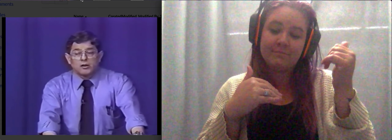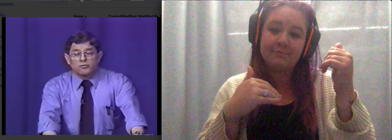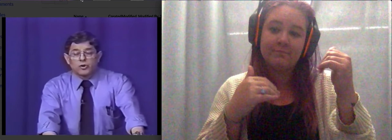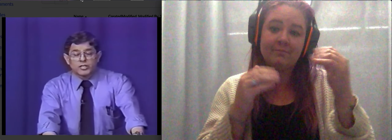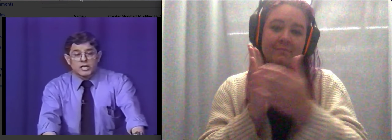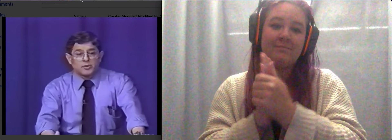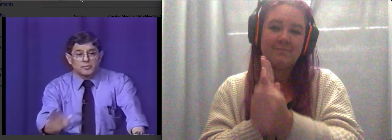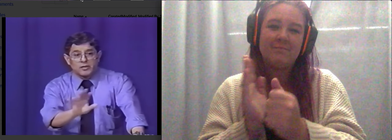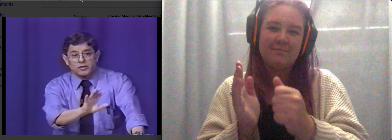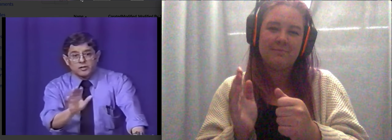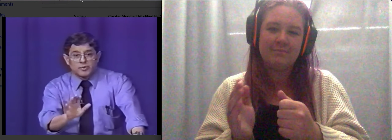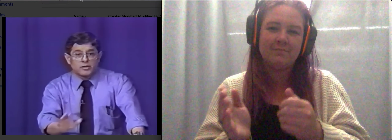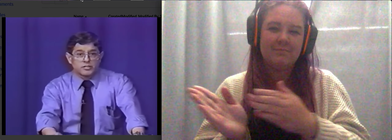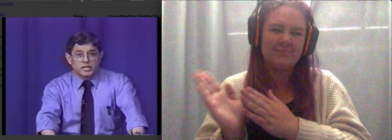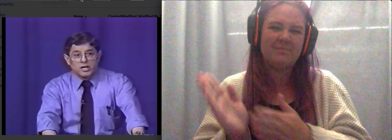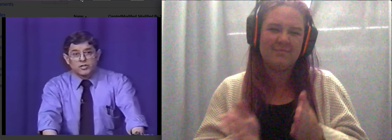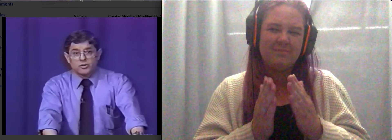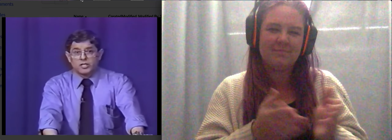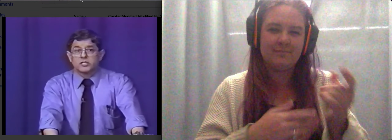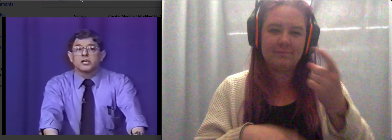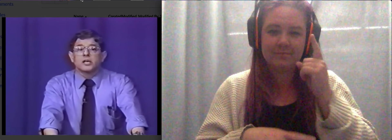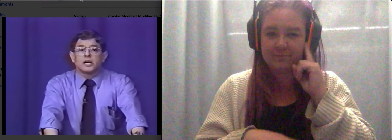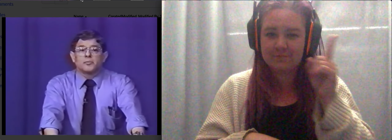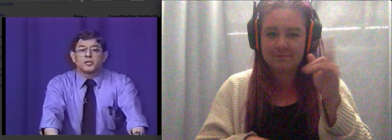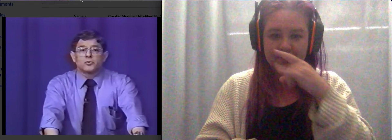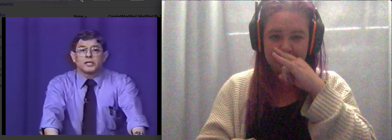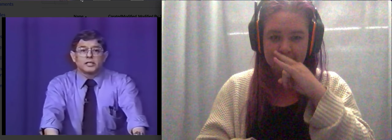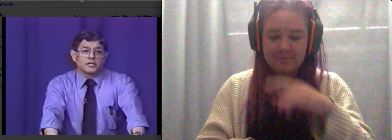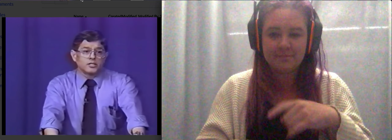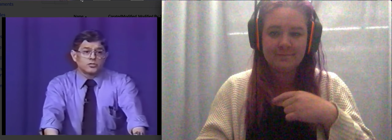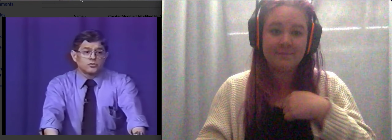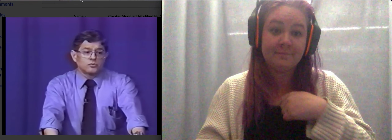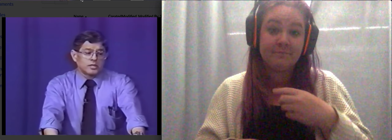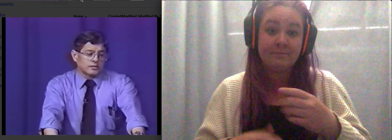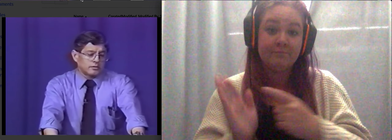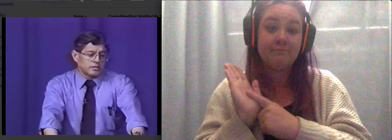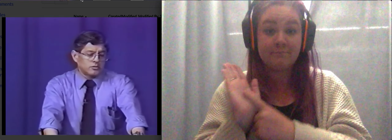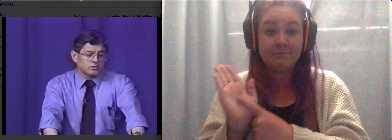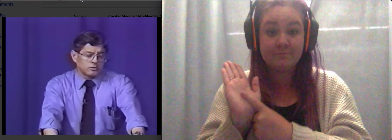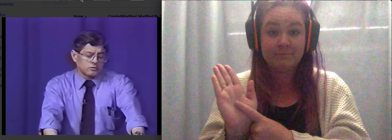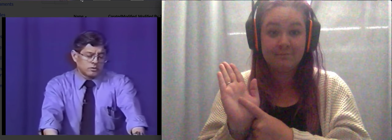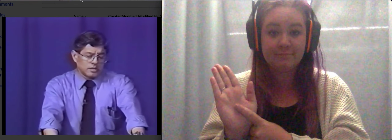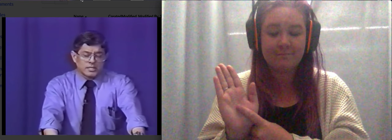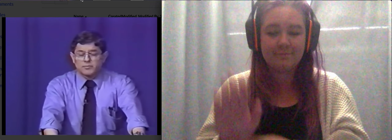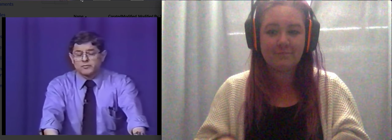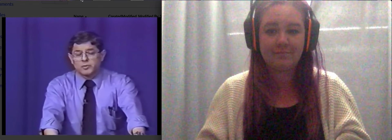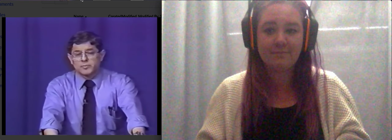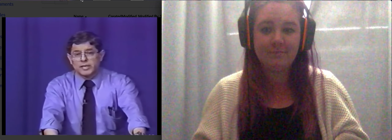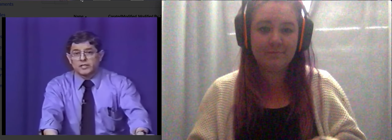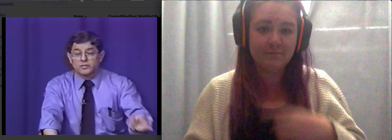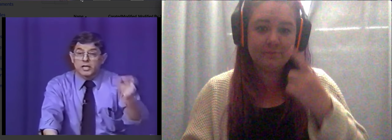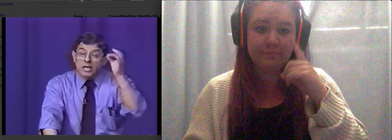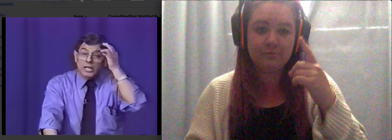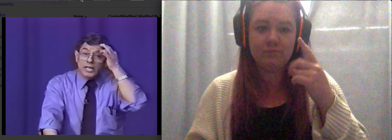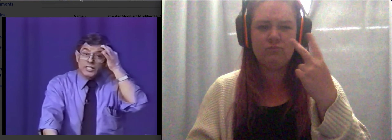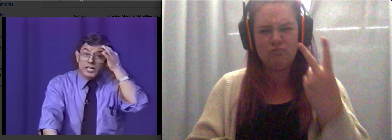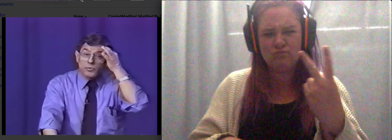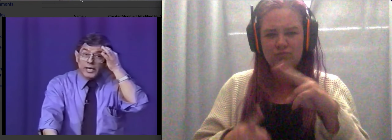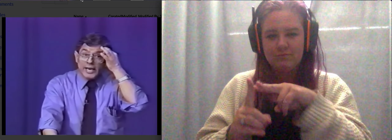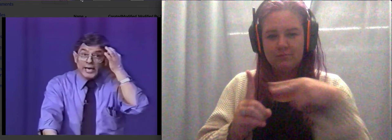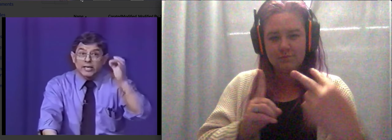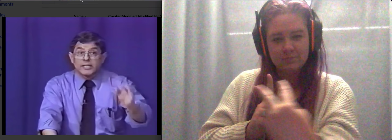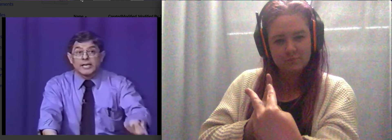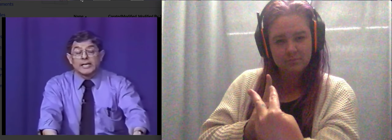example, let me give you a comparison and contrast between these two types of perspectives. Let's say we